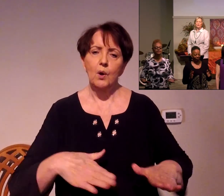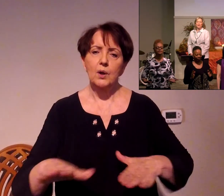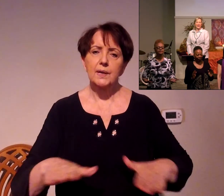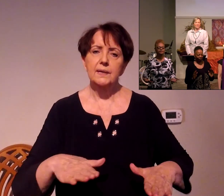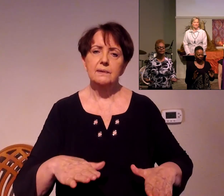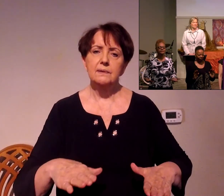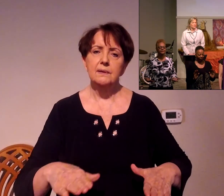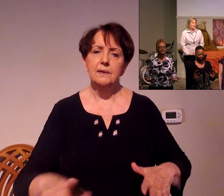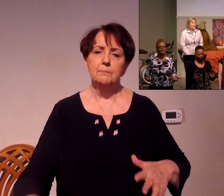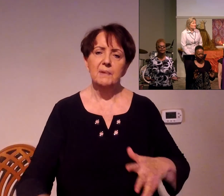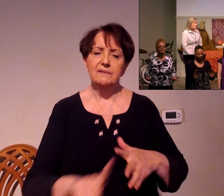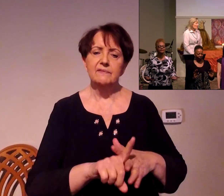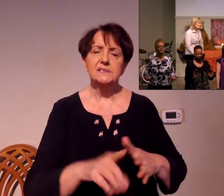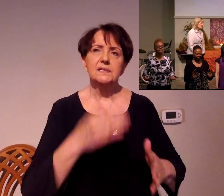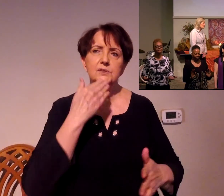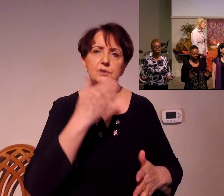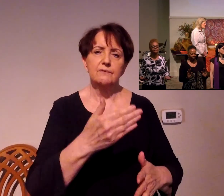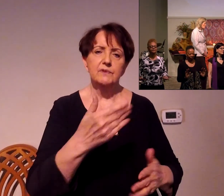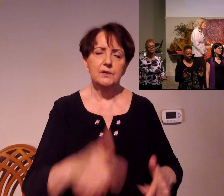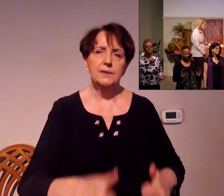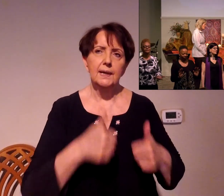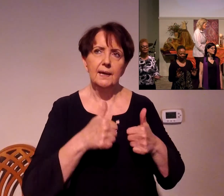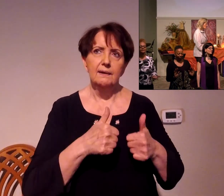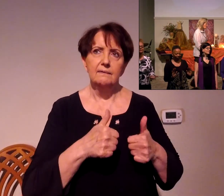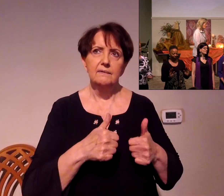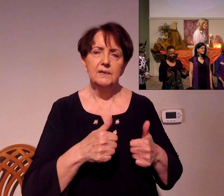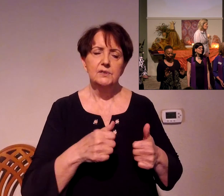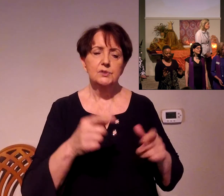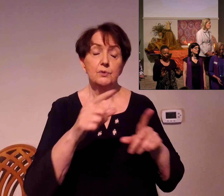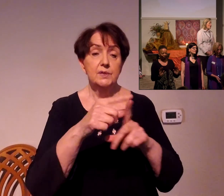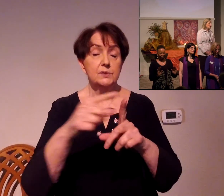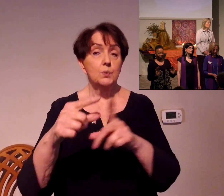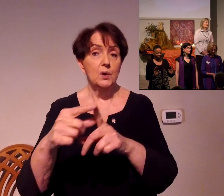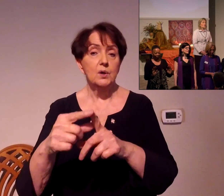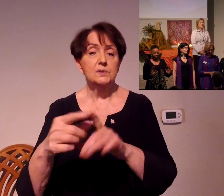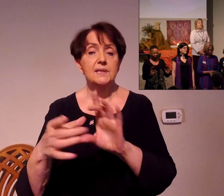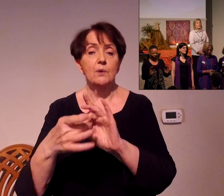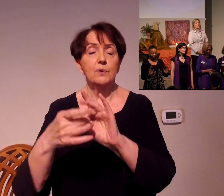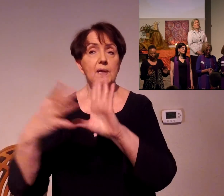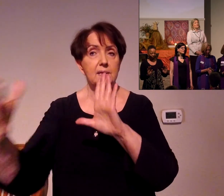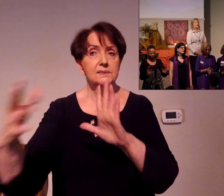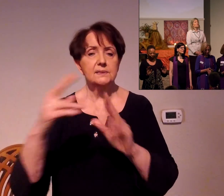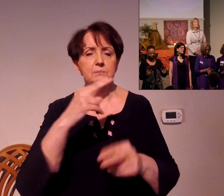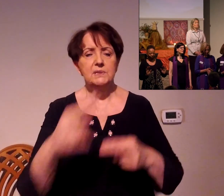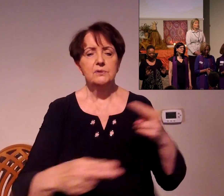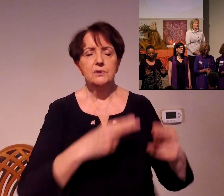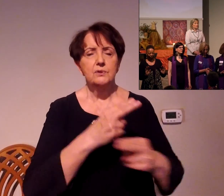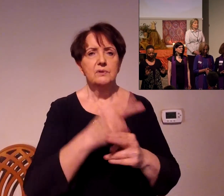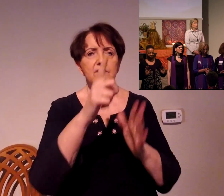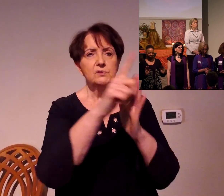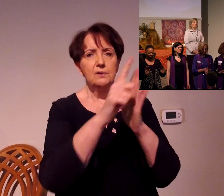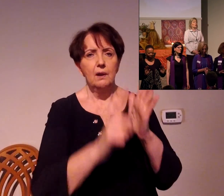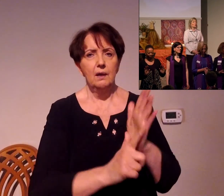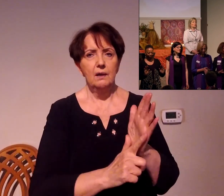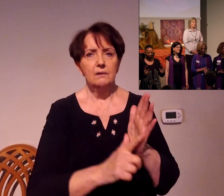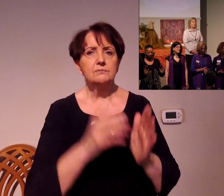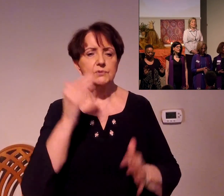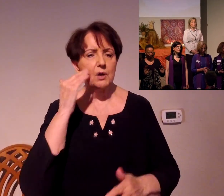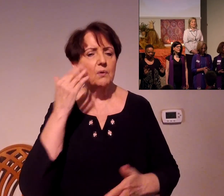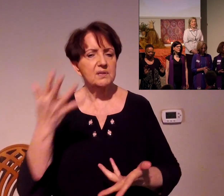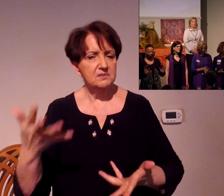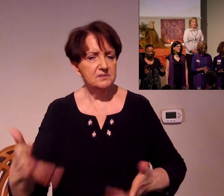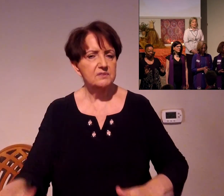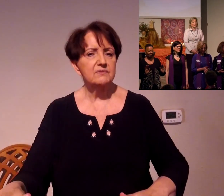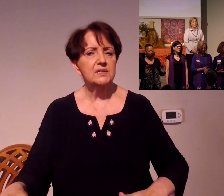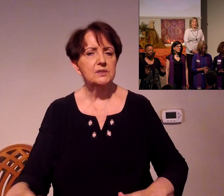of the good life. And so I release these words into the universal law, knowing that as I do, the words are